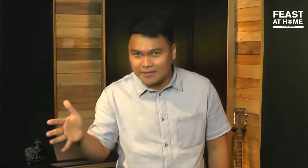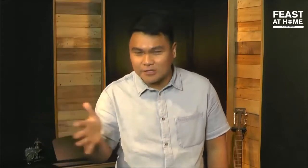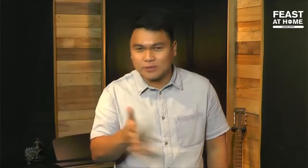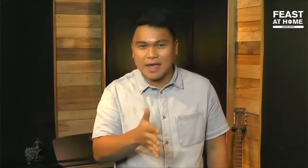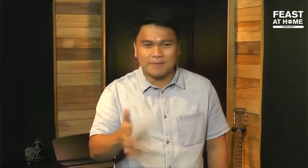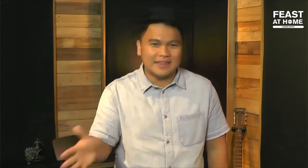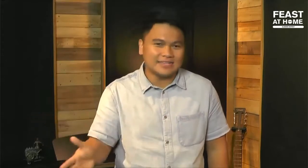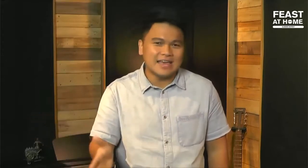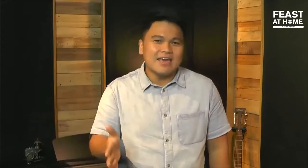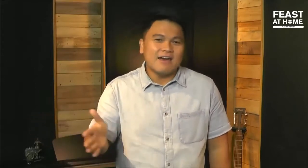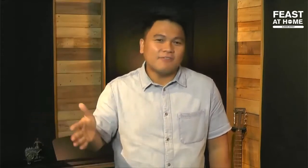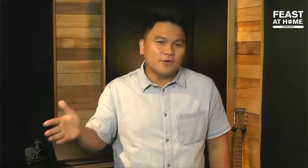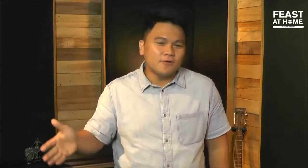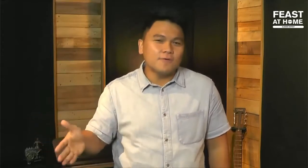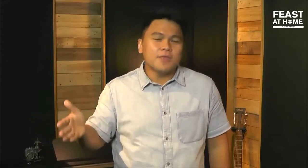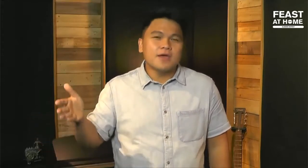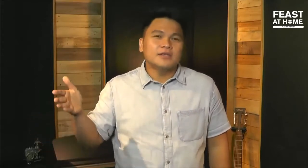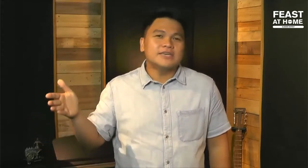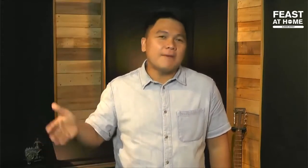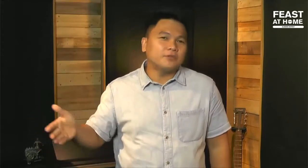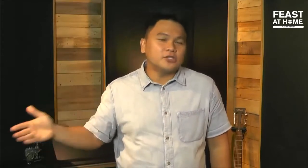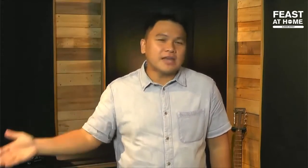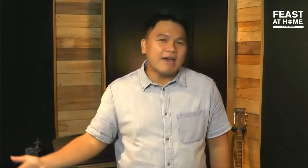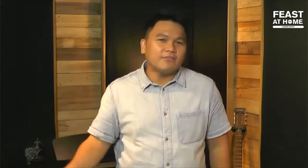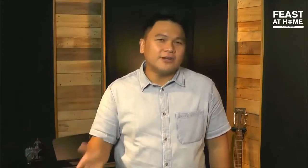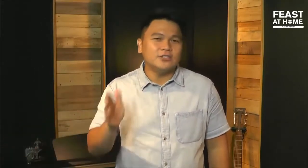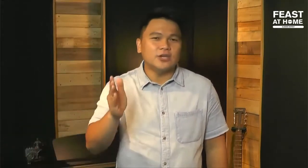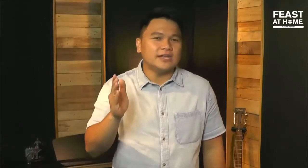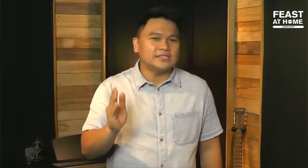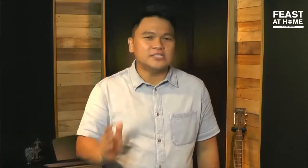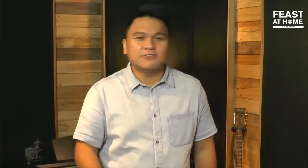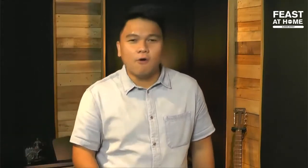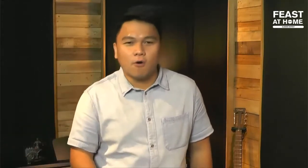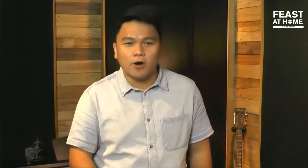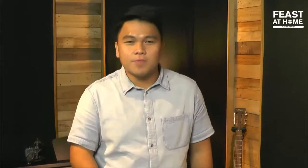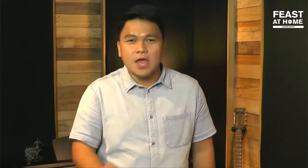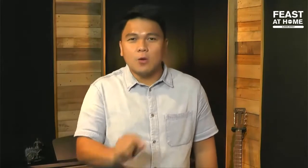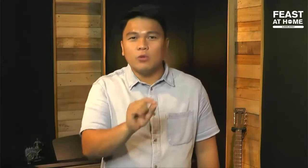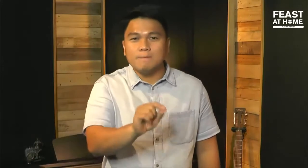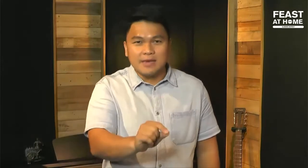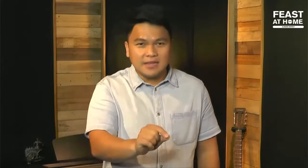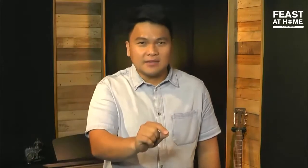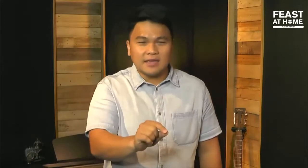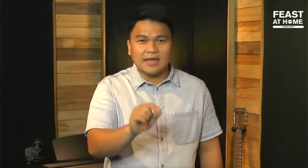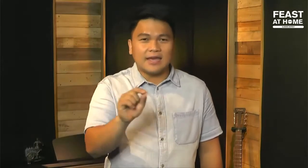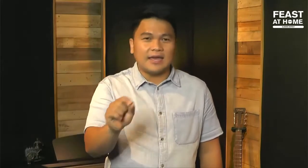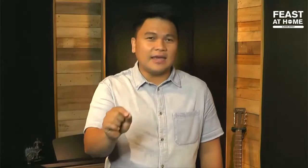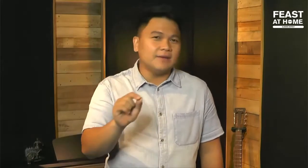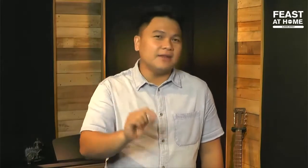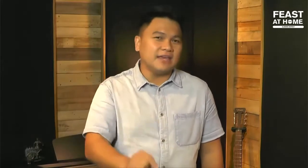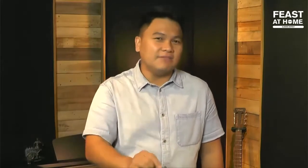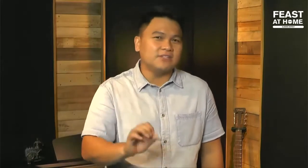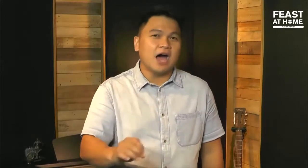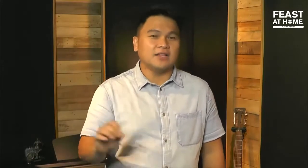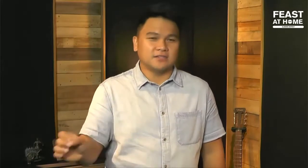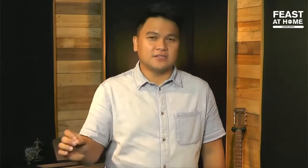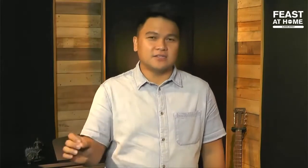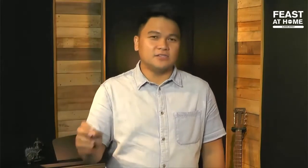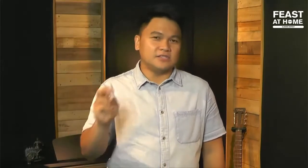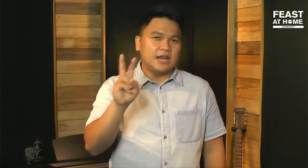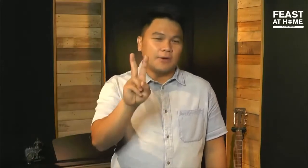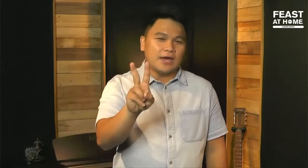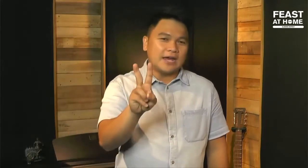happened. Here's what happened next. A few chapters after, in Genesis 4, we meet Adam and Eve's